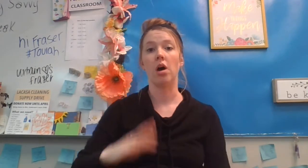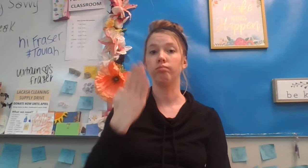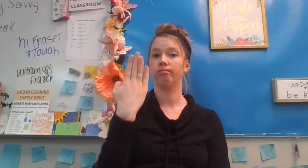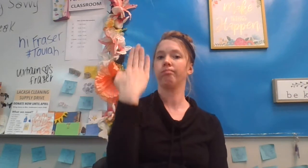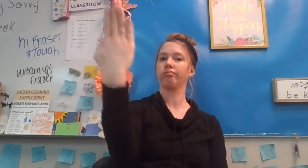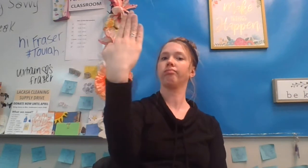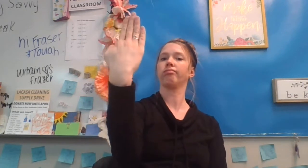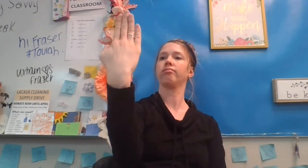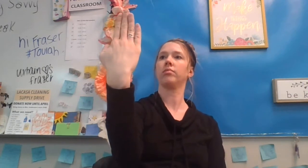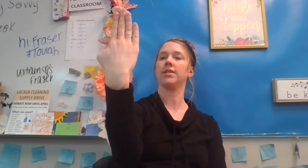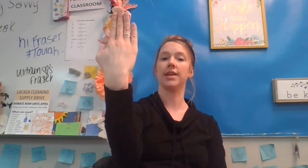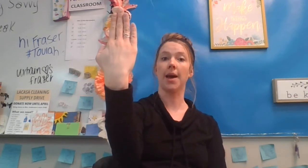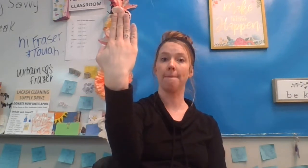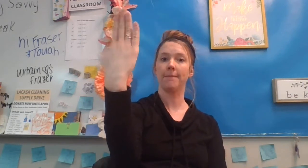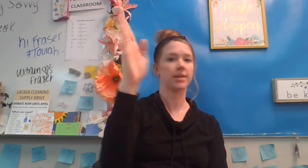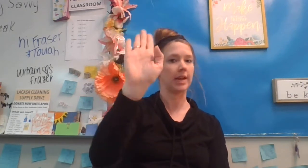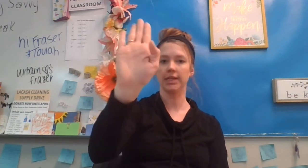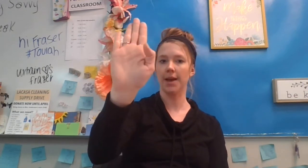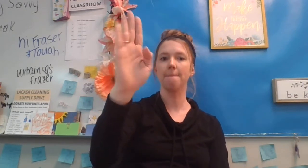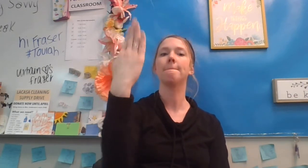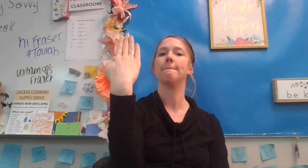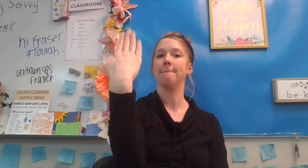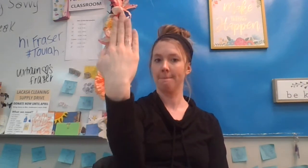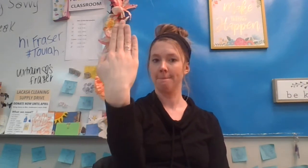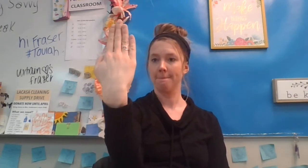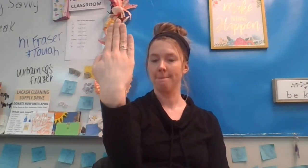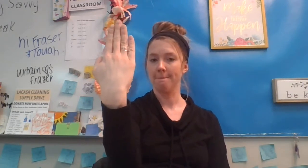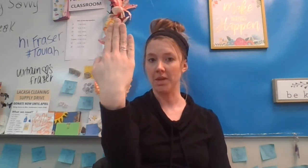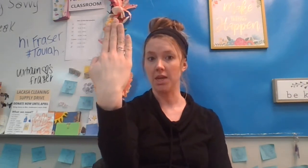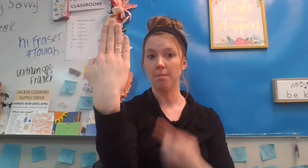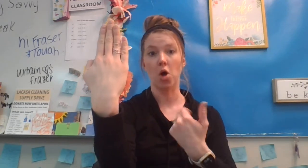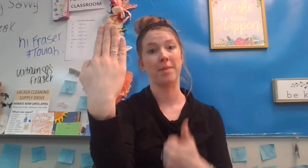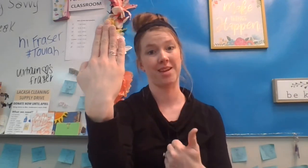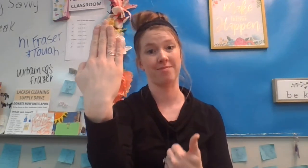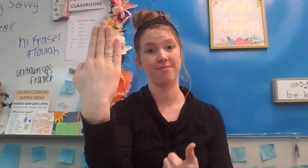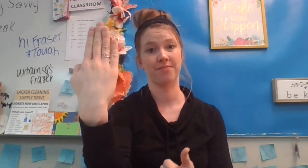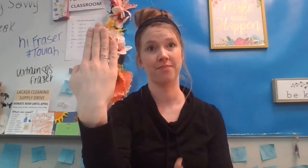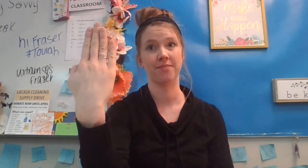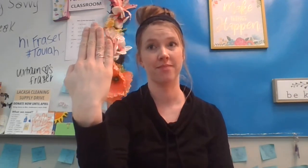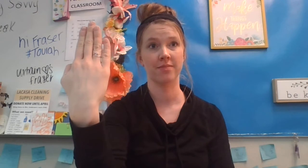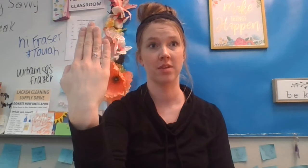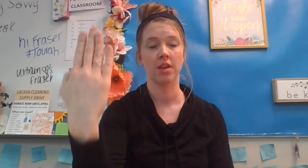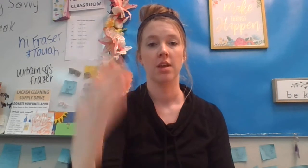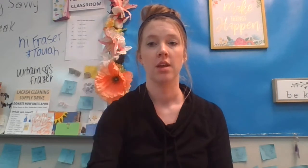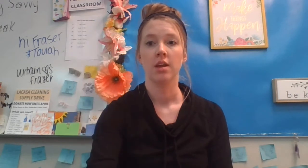wall, it's like that, not like that. B, palm in.